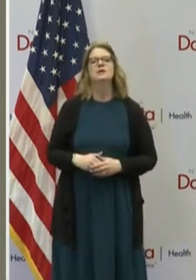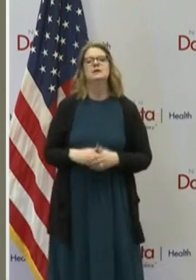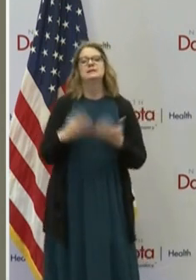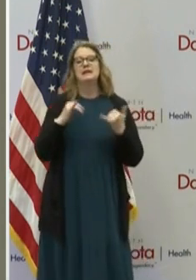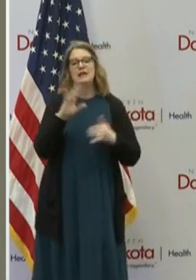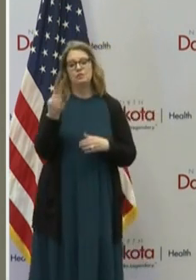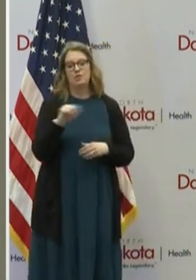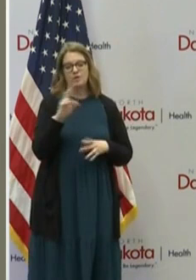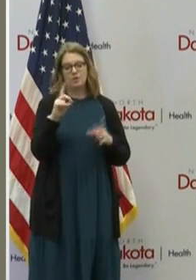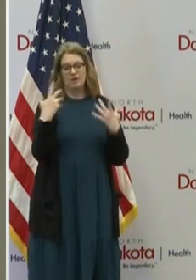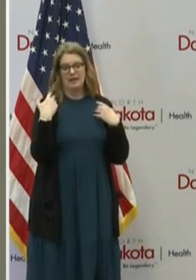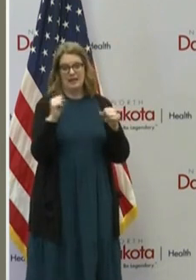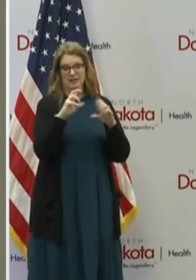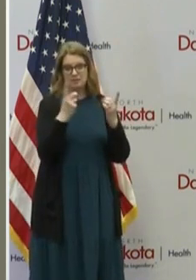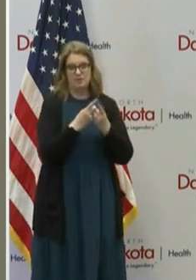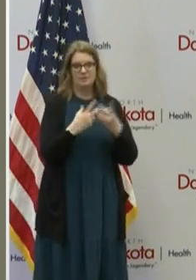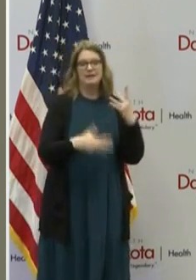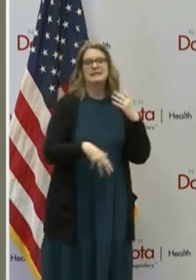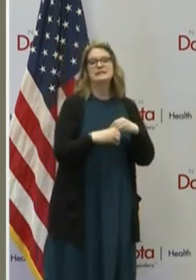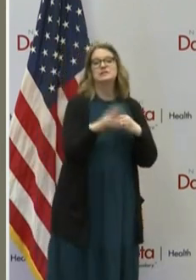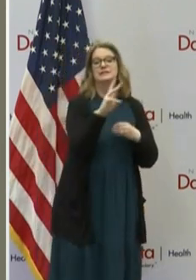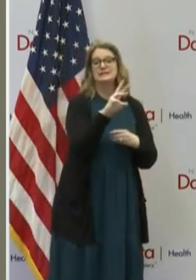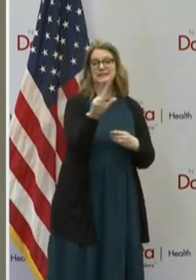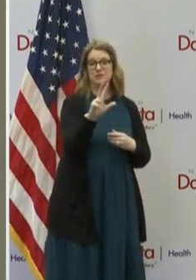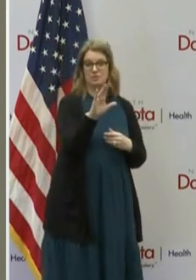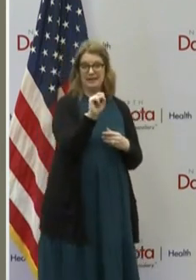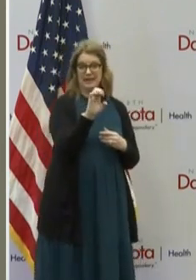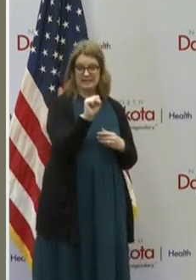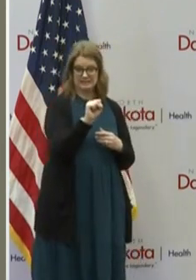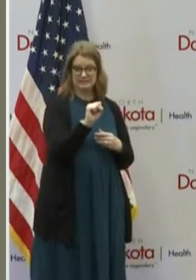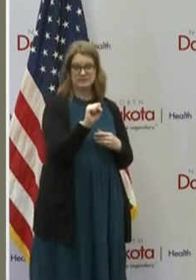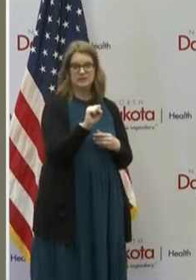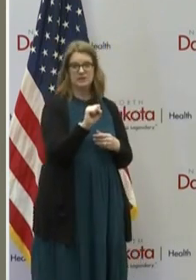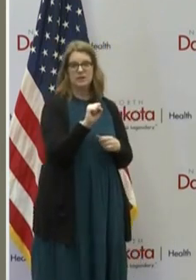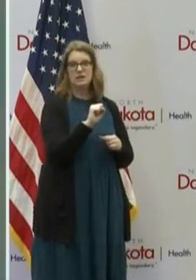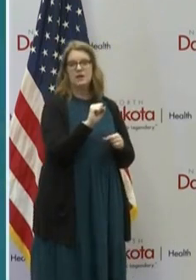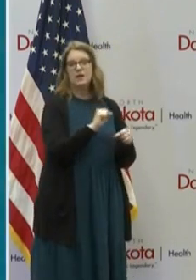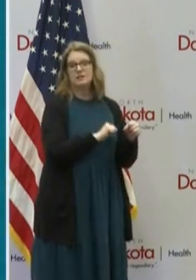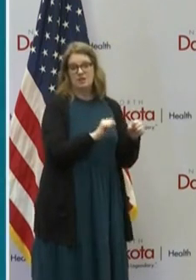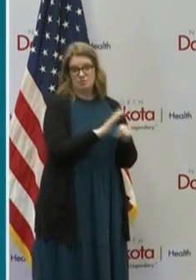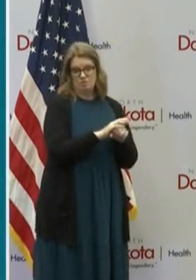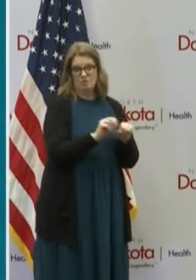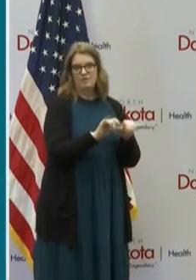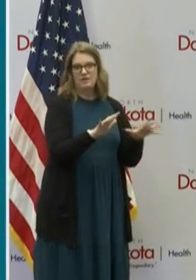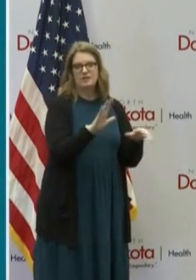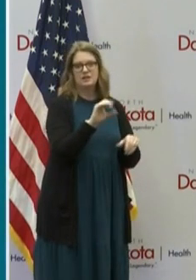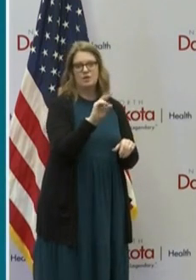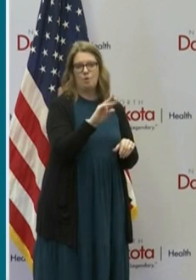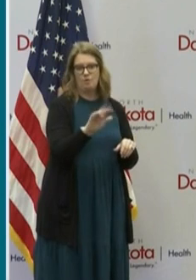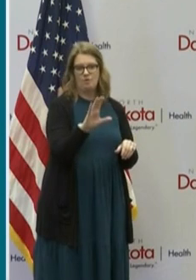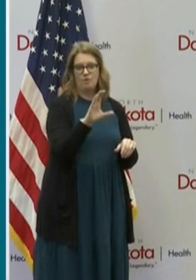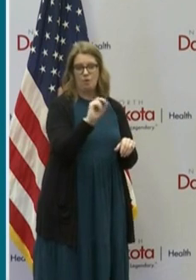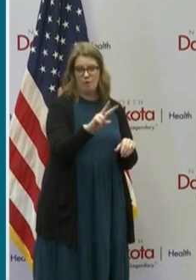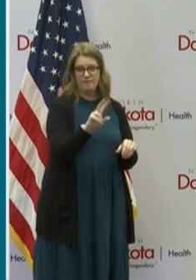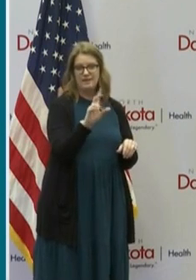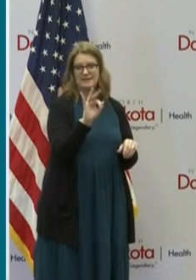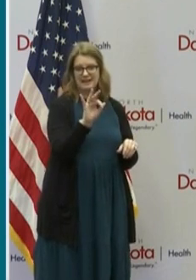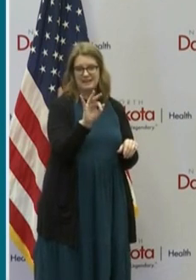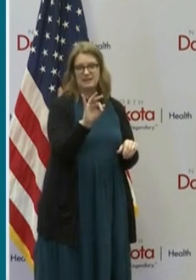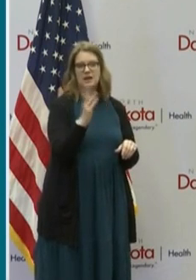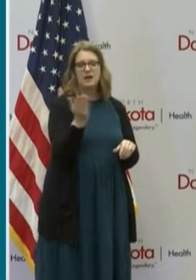Health Department confirmed 63 additional cases of the novel coronavirus disease, or COVID-19, out